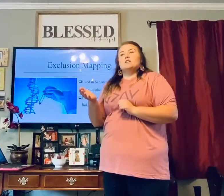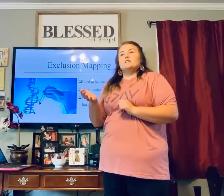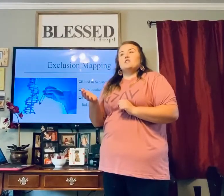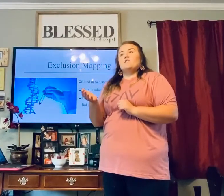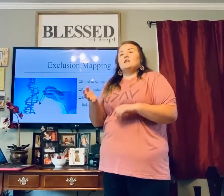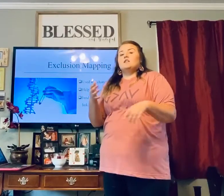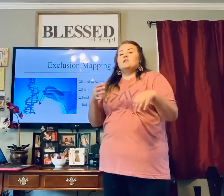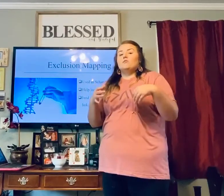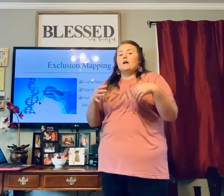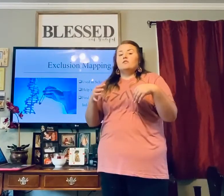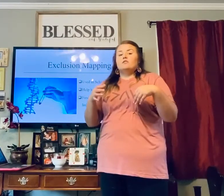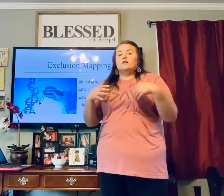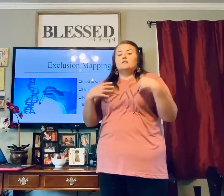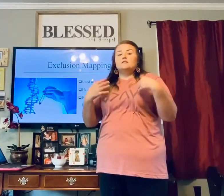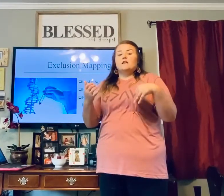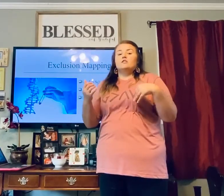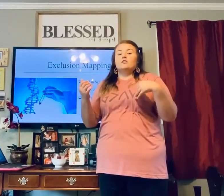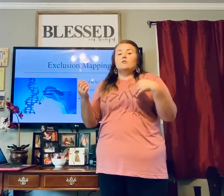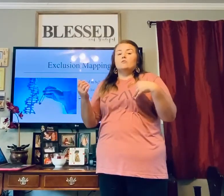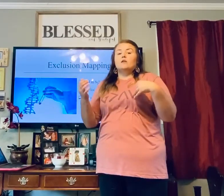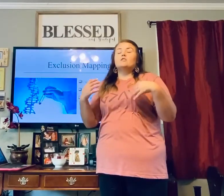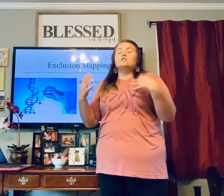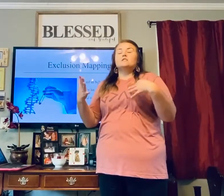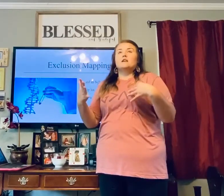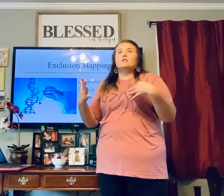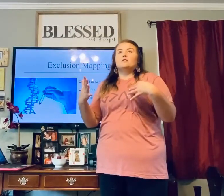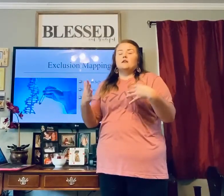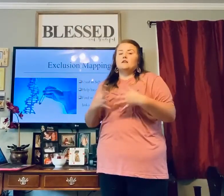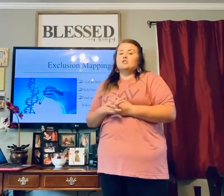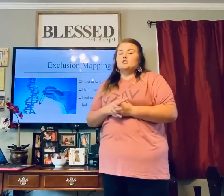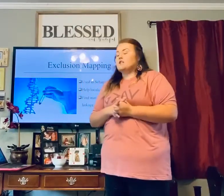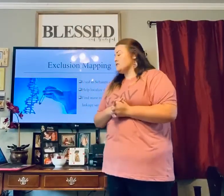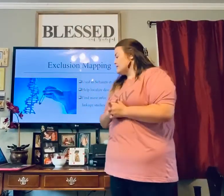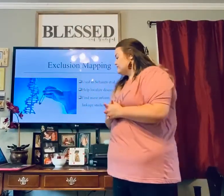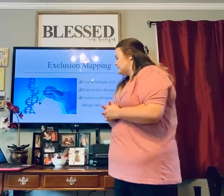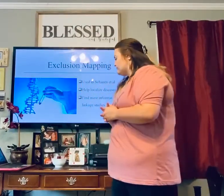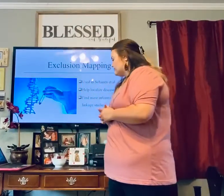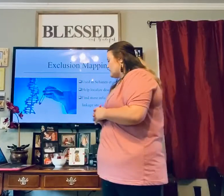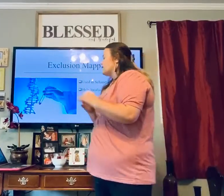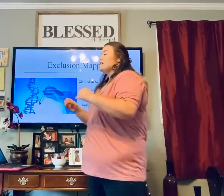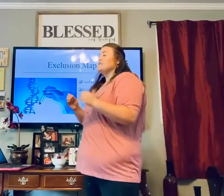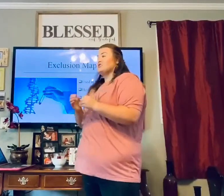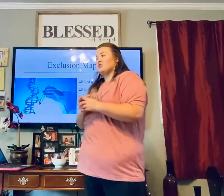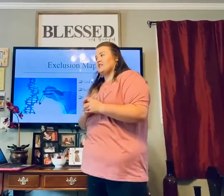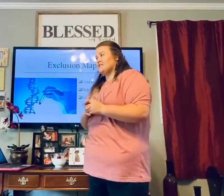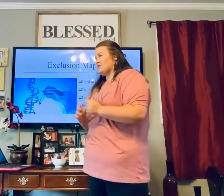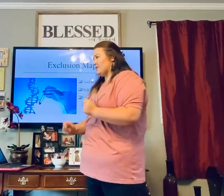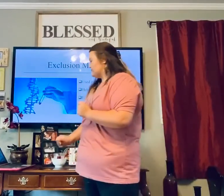that are affected rather than regular standard linkage studies.